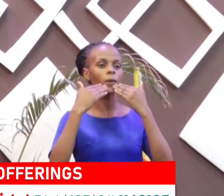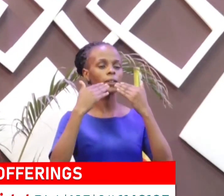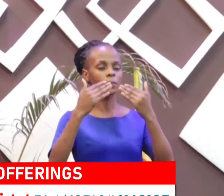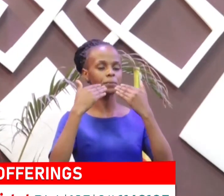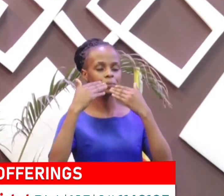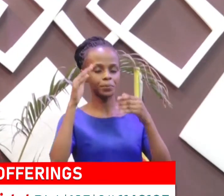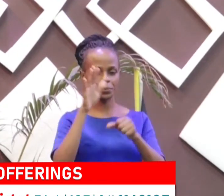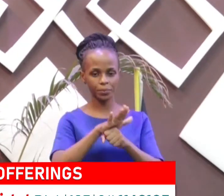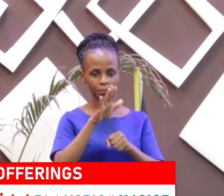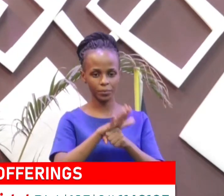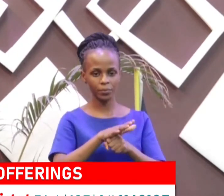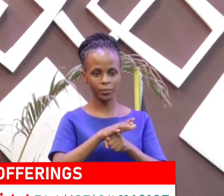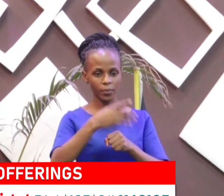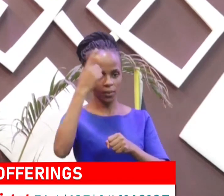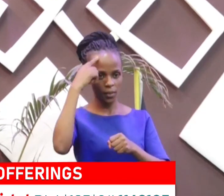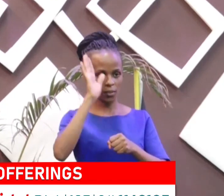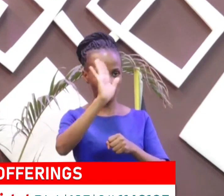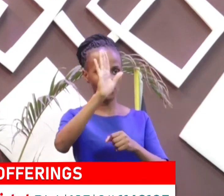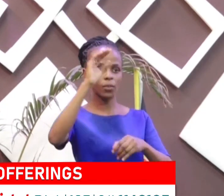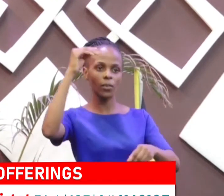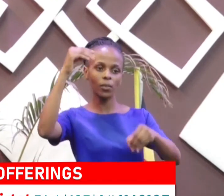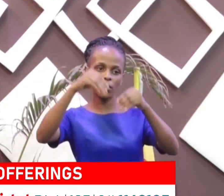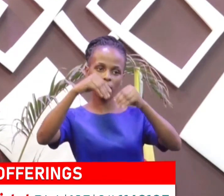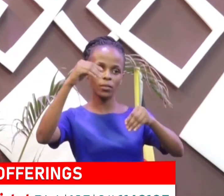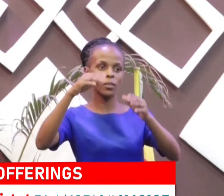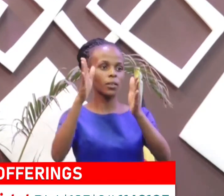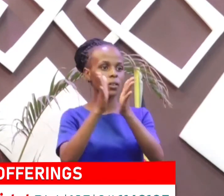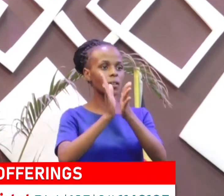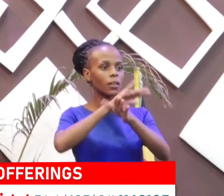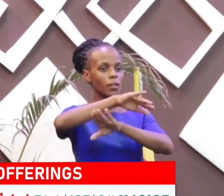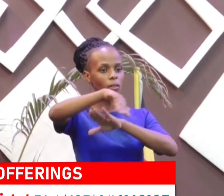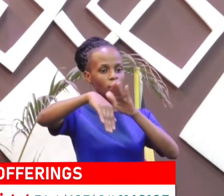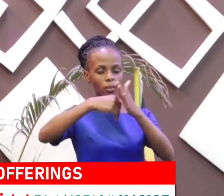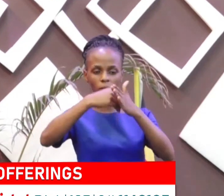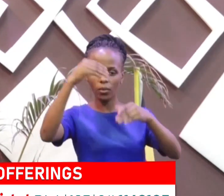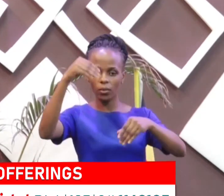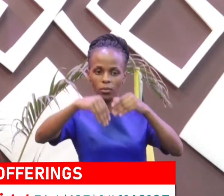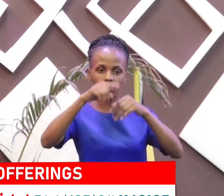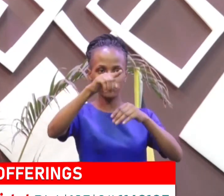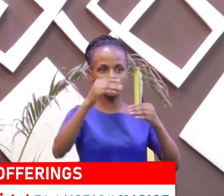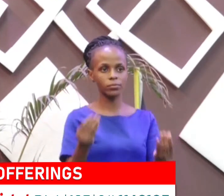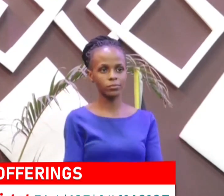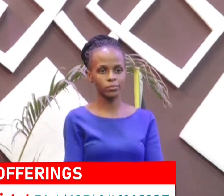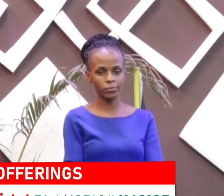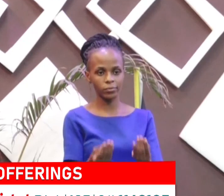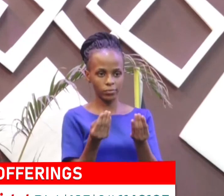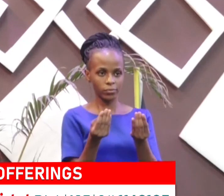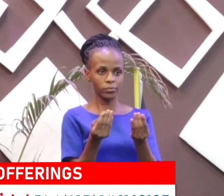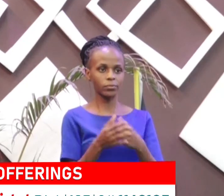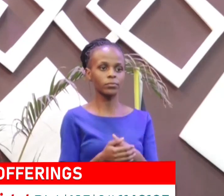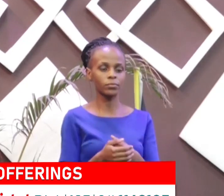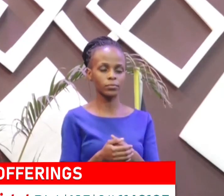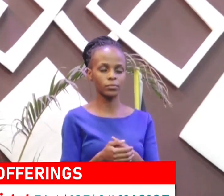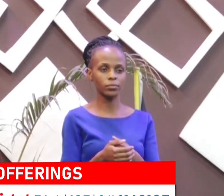But we want to thank you for all the different kinds of giving that you